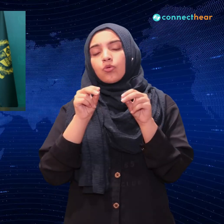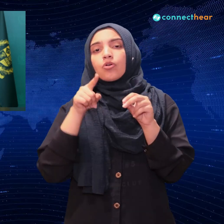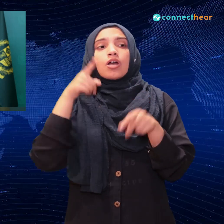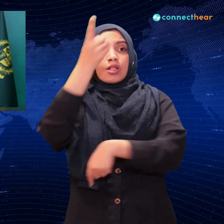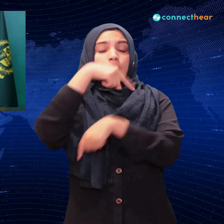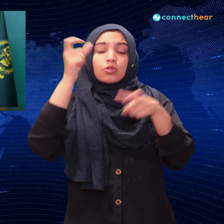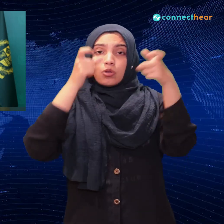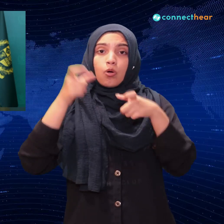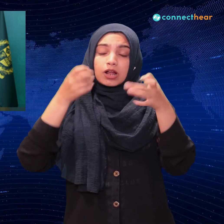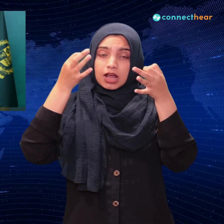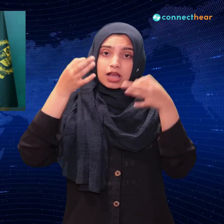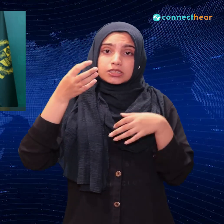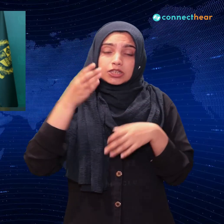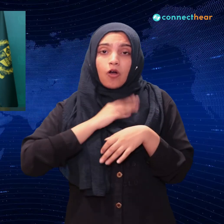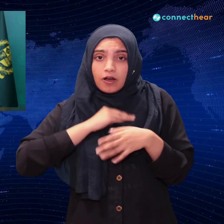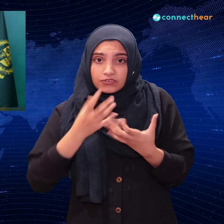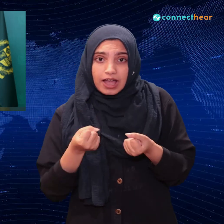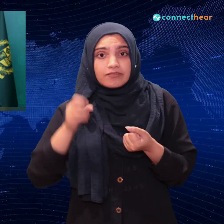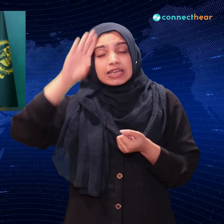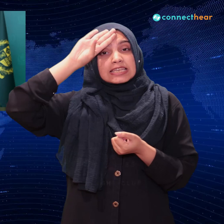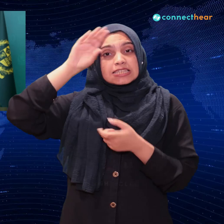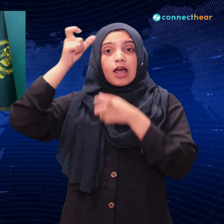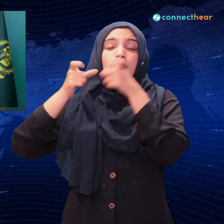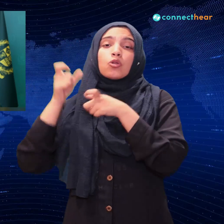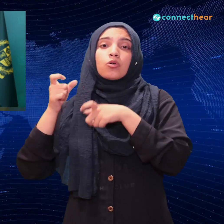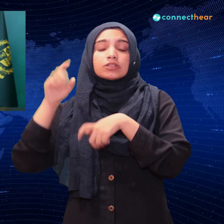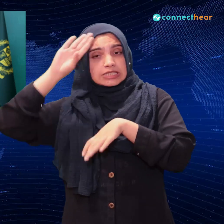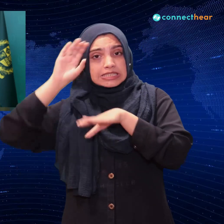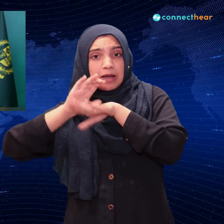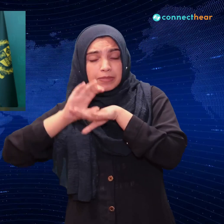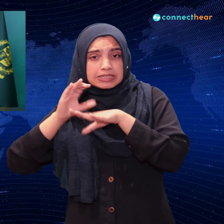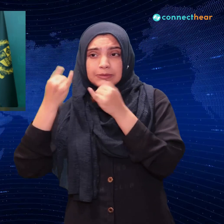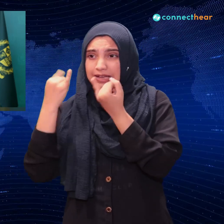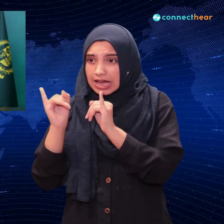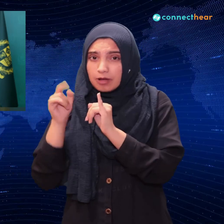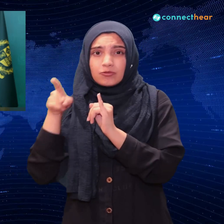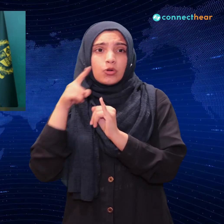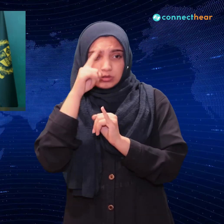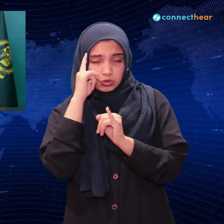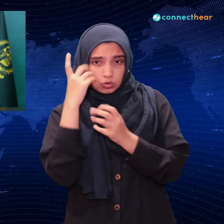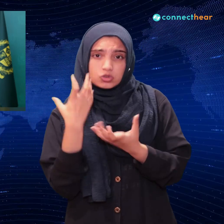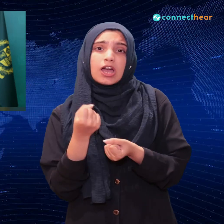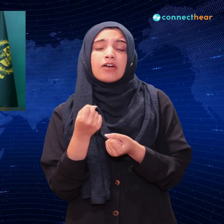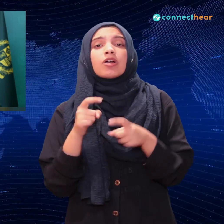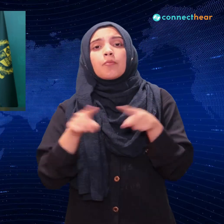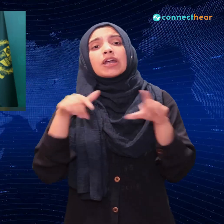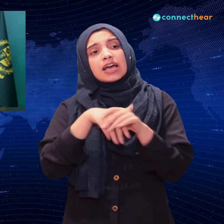some quarters. This has increased the tendency of right-wing, xenophobic and violent